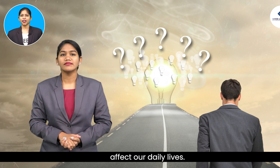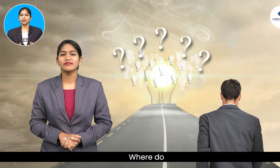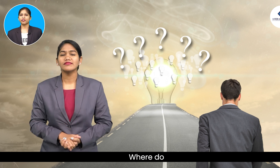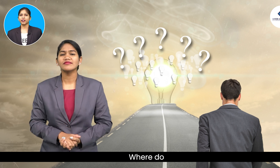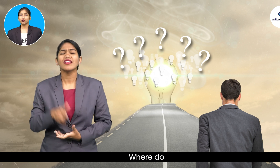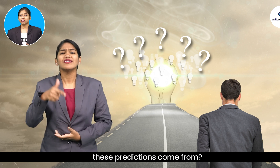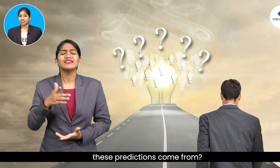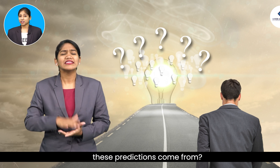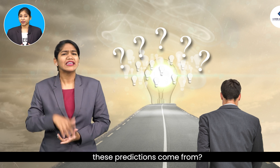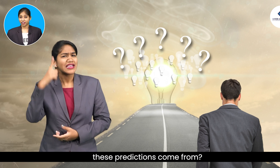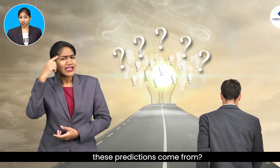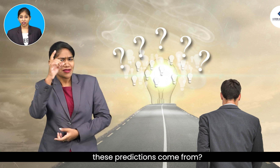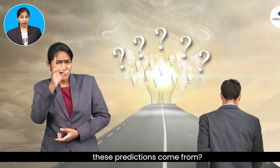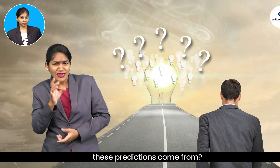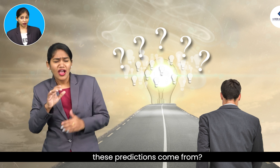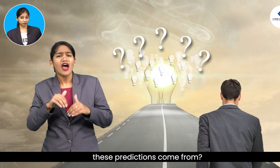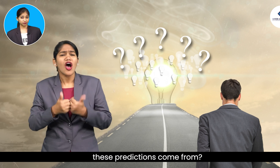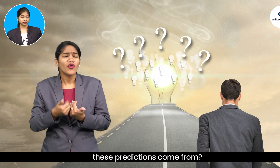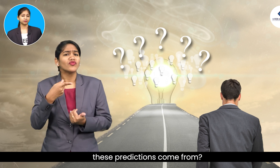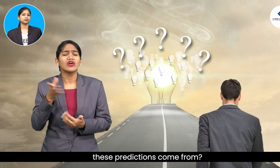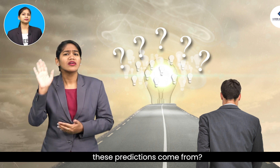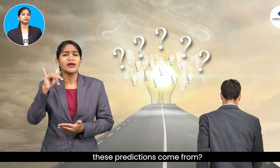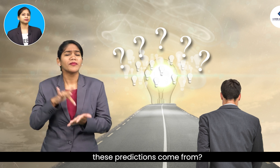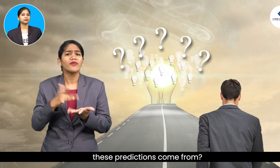Where do these predictions come from?